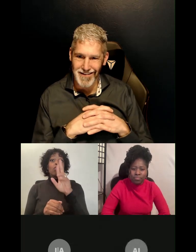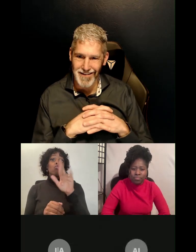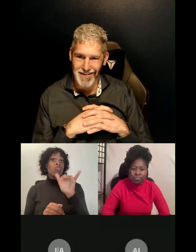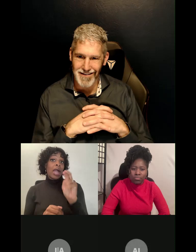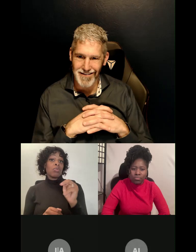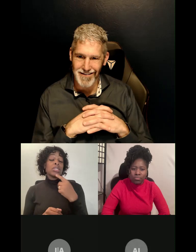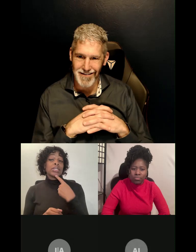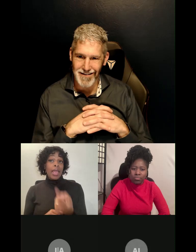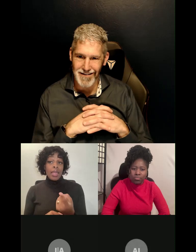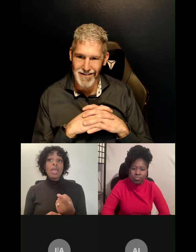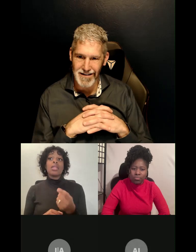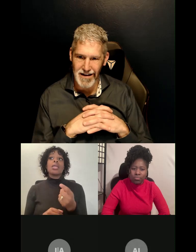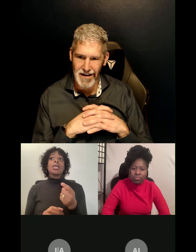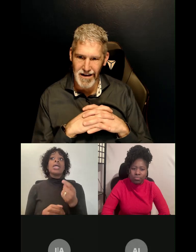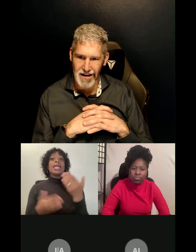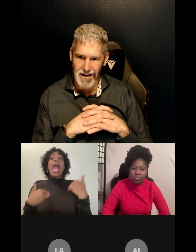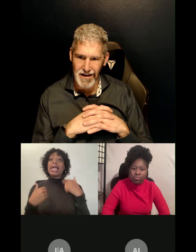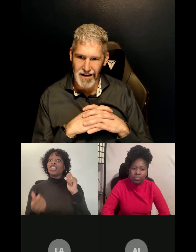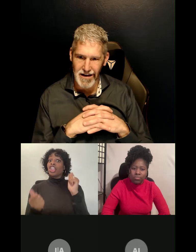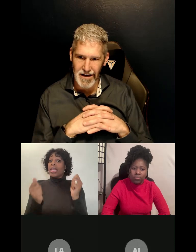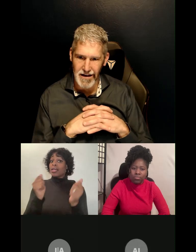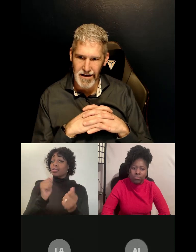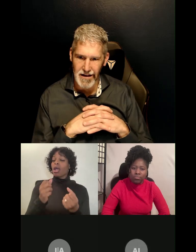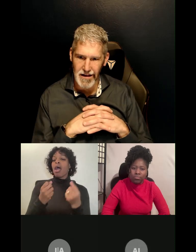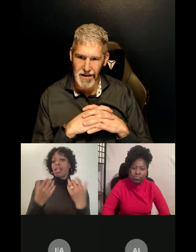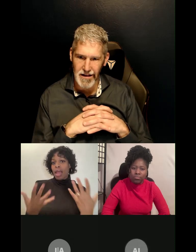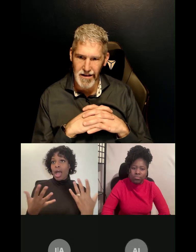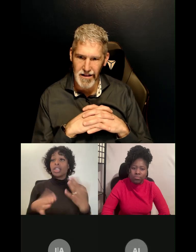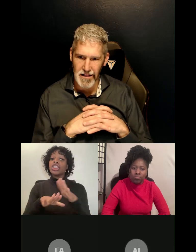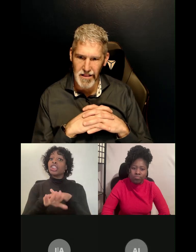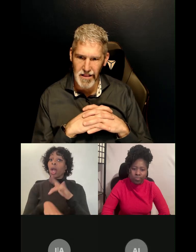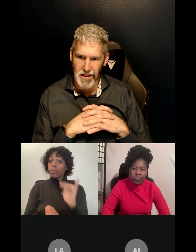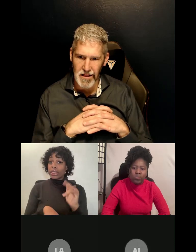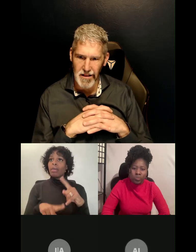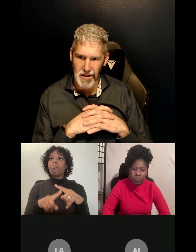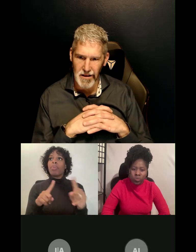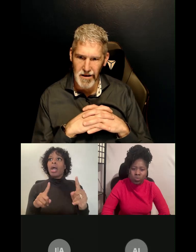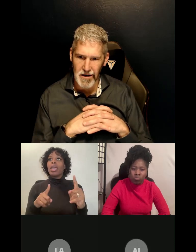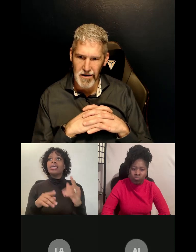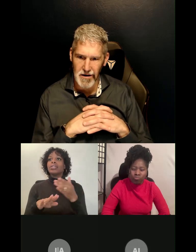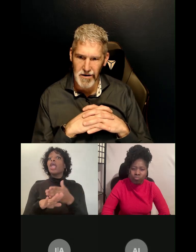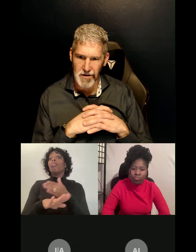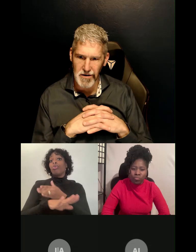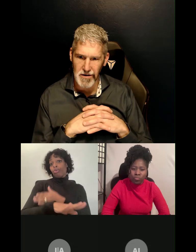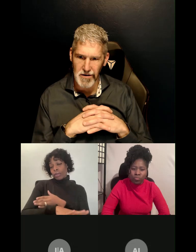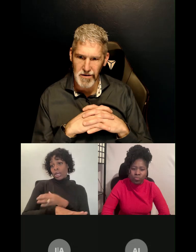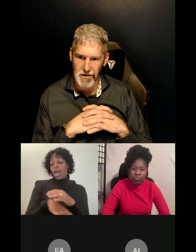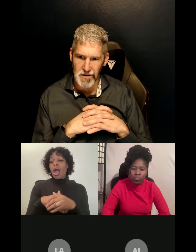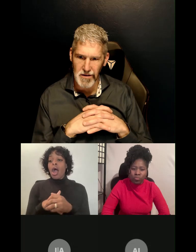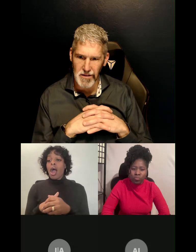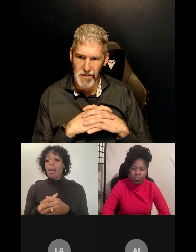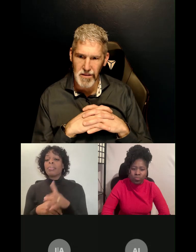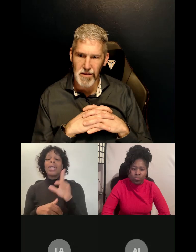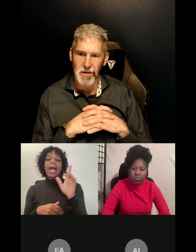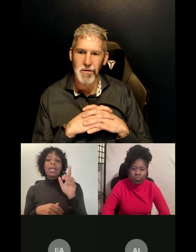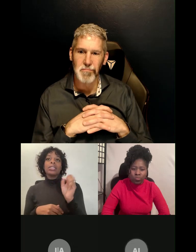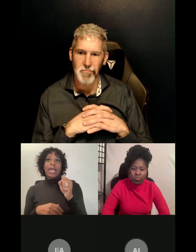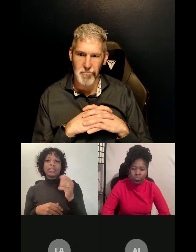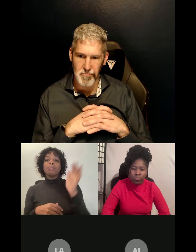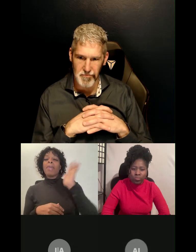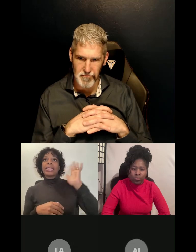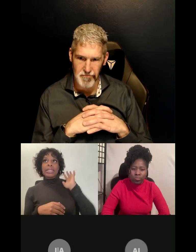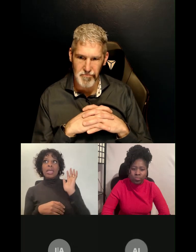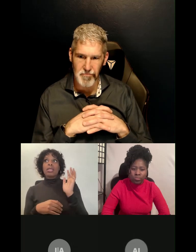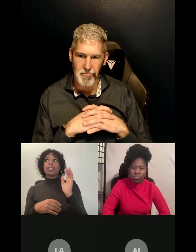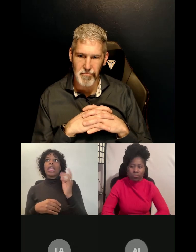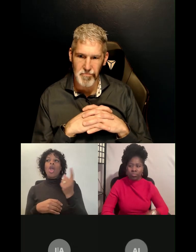yeah, like Ryan was saying, it had changed a lot slowly, but it's improving. Um,